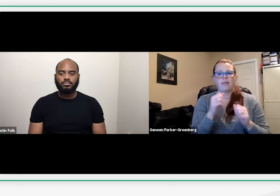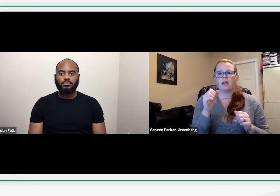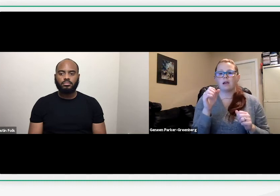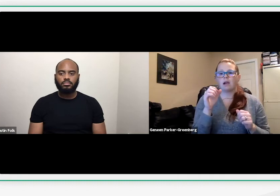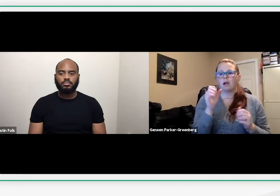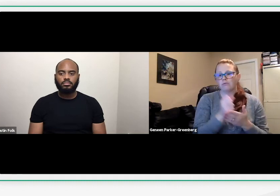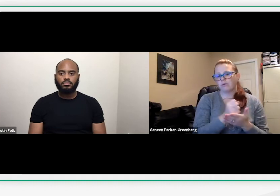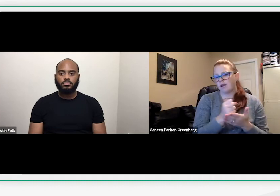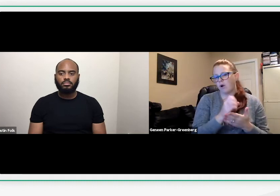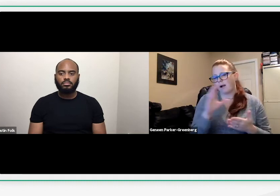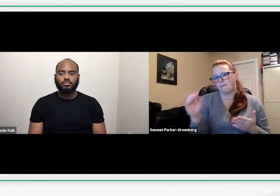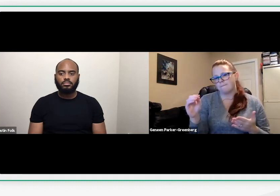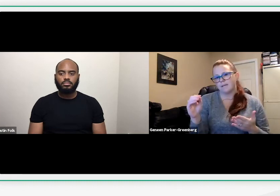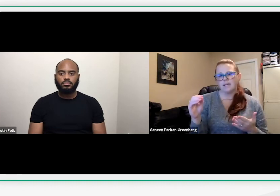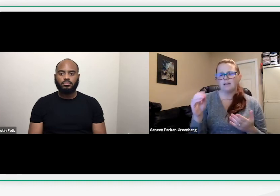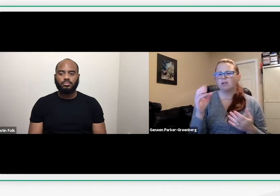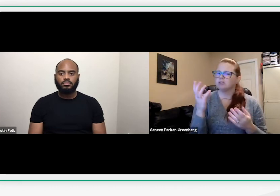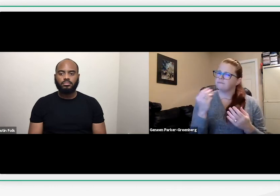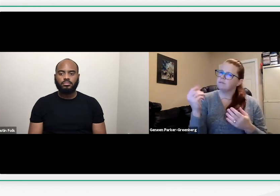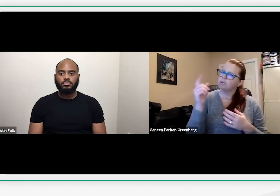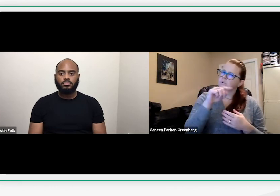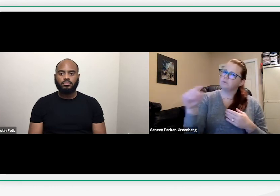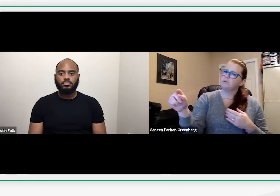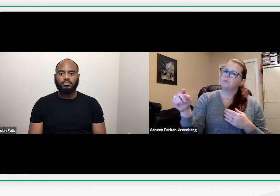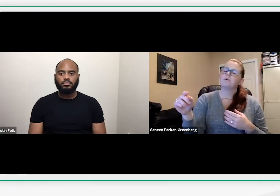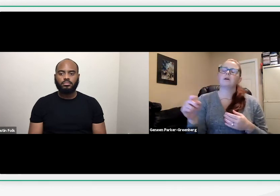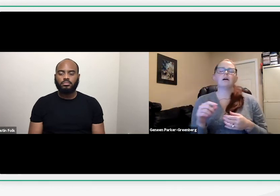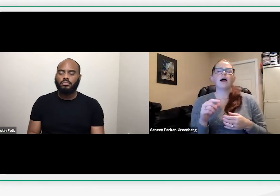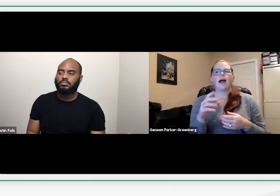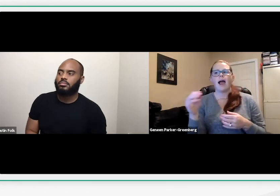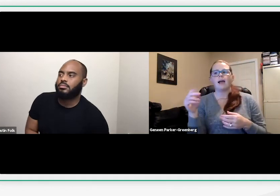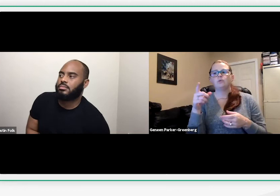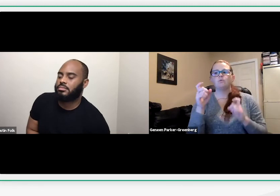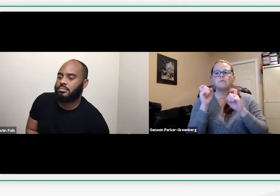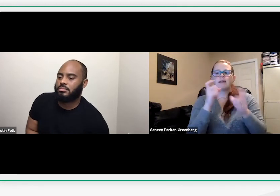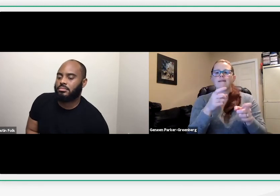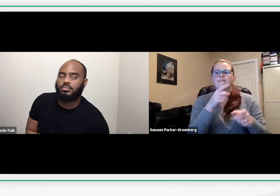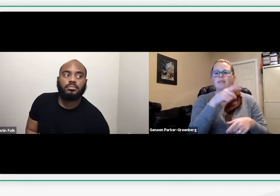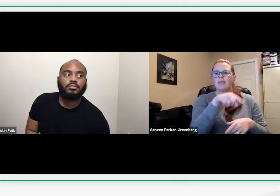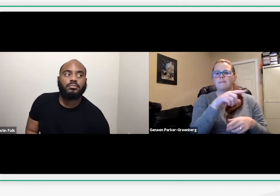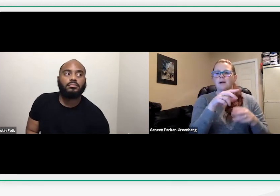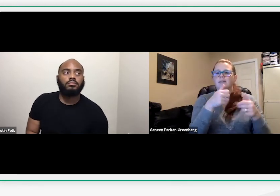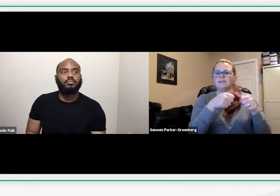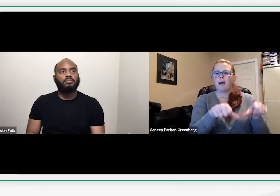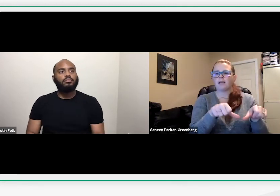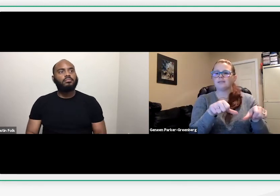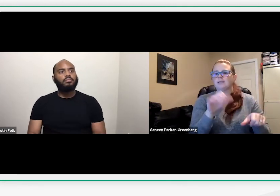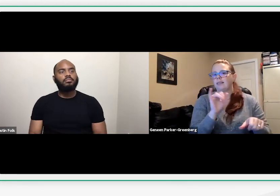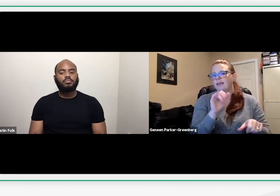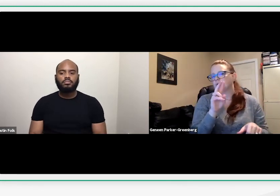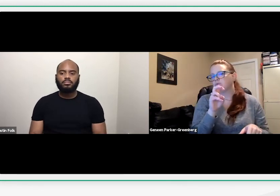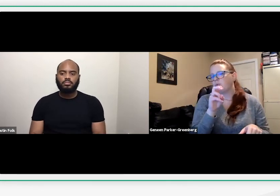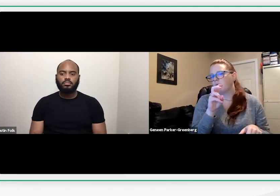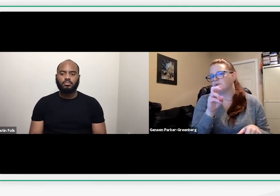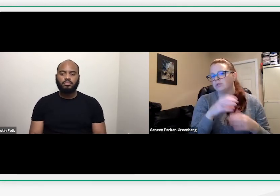However, if you were to open an account with a credit card company